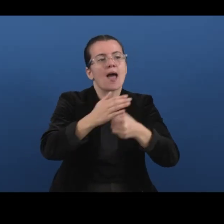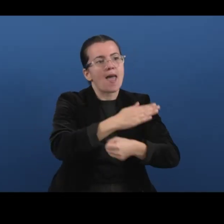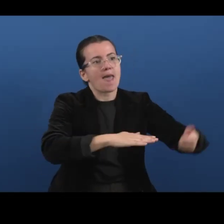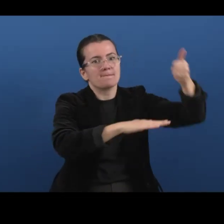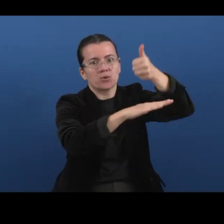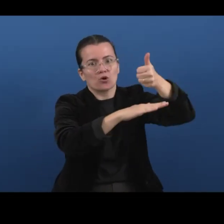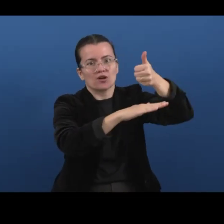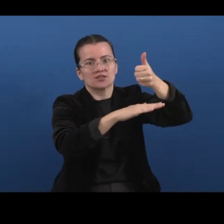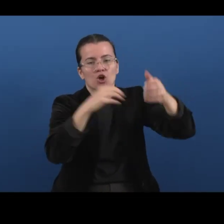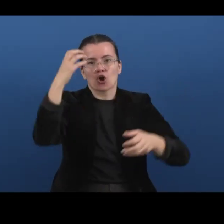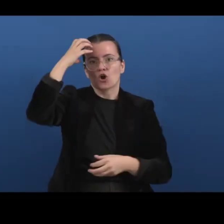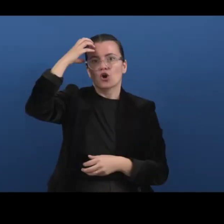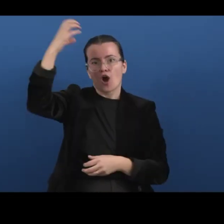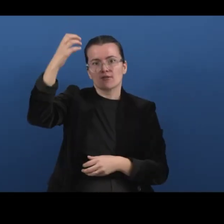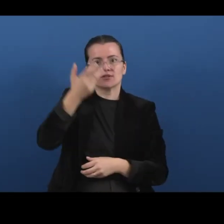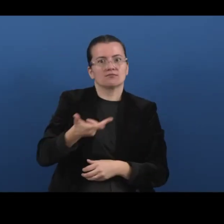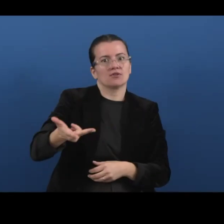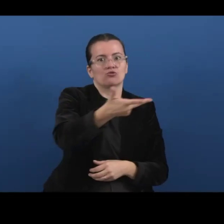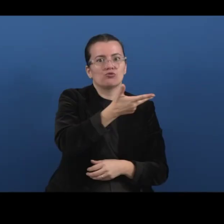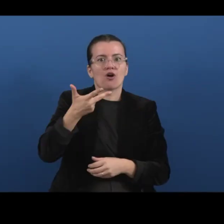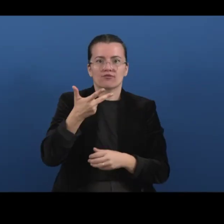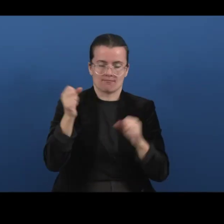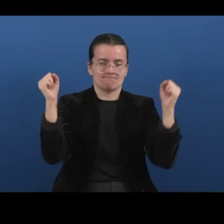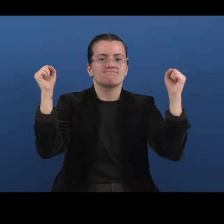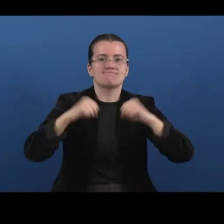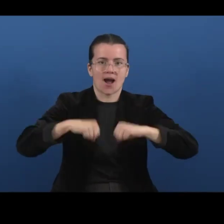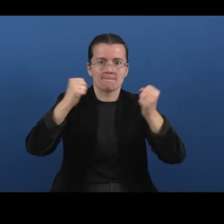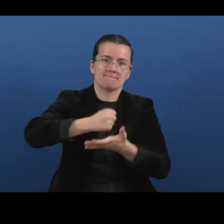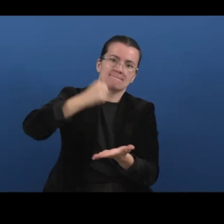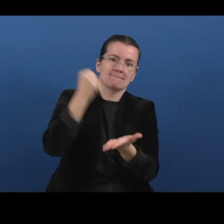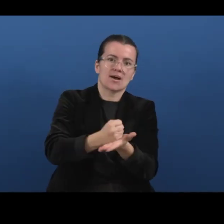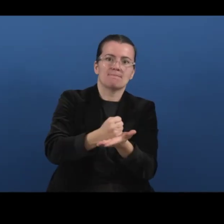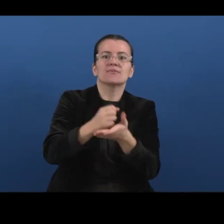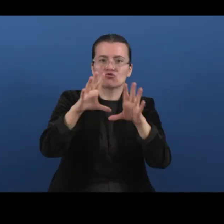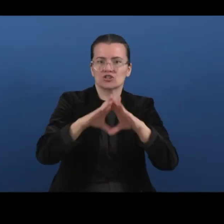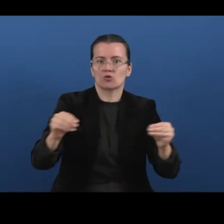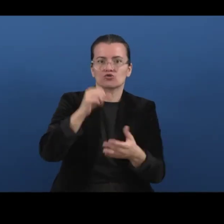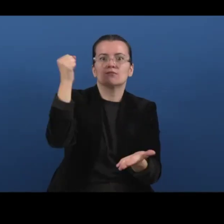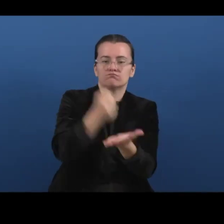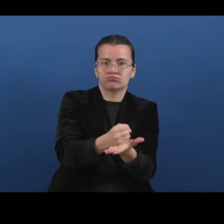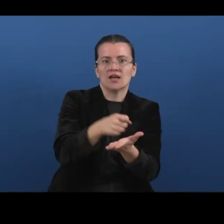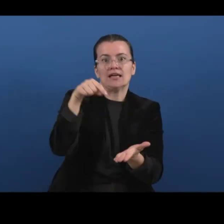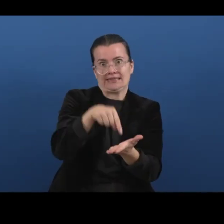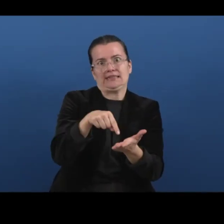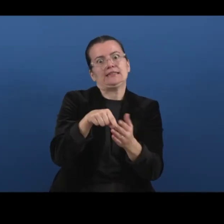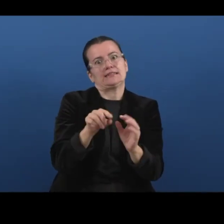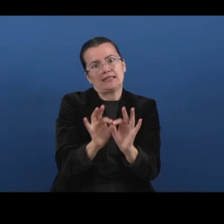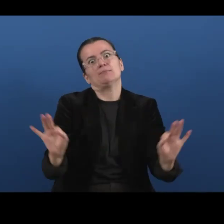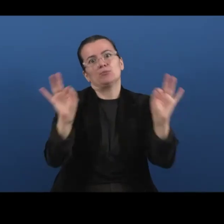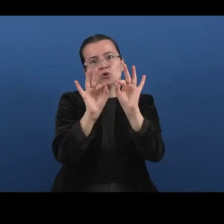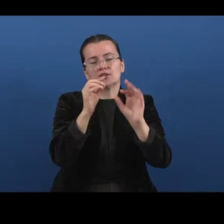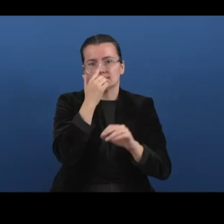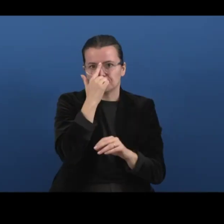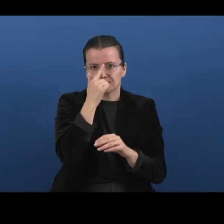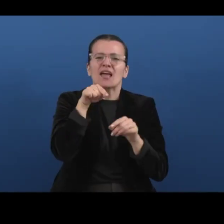that's important, the recognition of the importance of the care economy. And at the same time, this resolution was also strong on disability inclusion